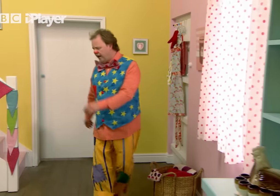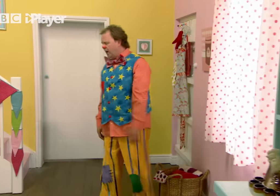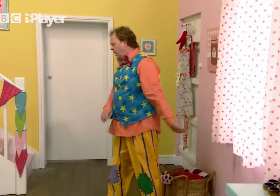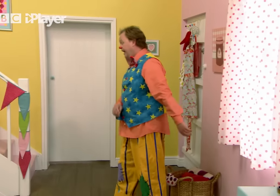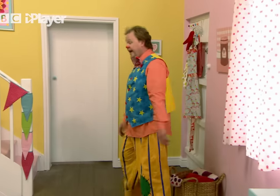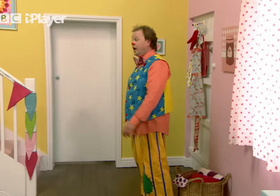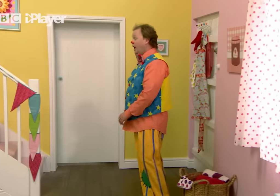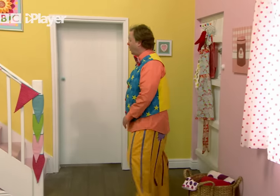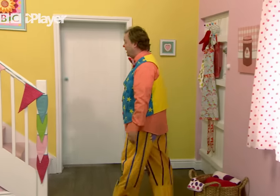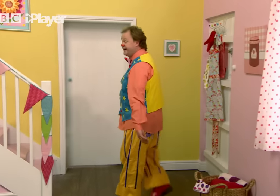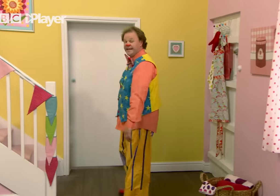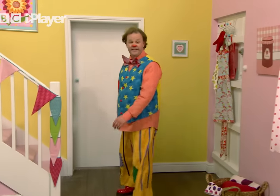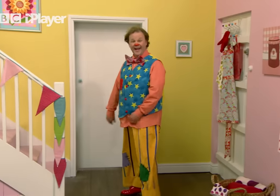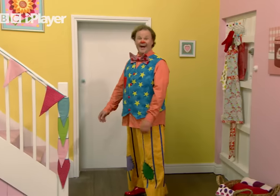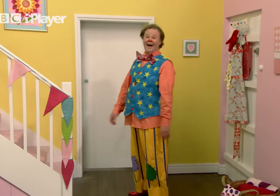Hello, Mr. Tumble.